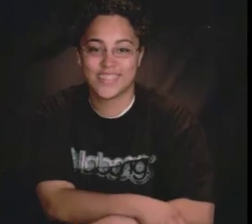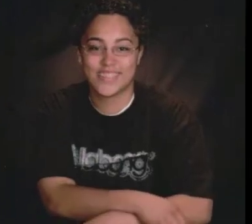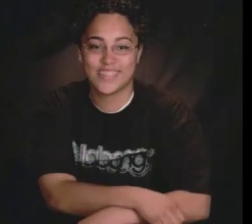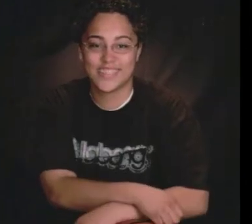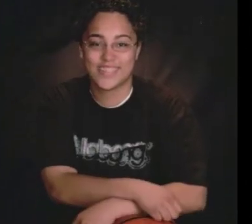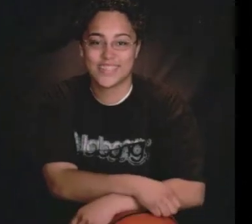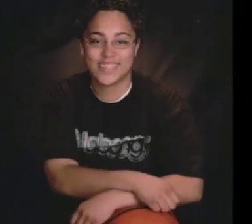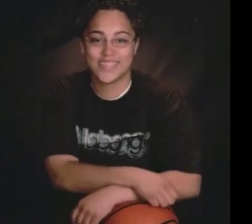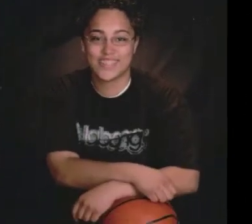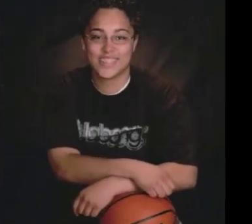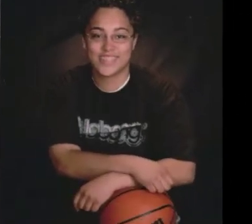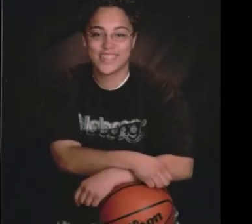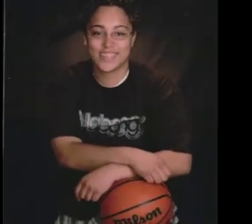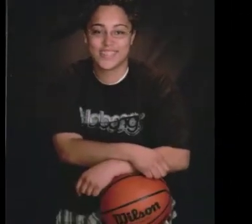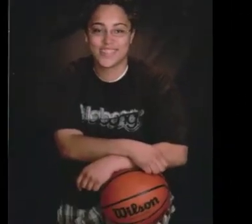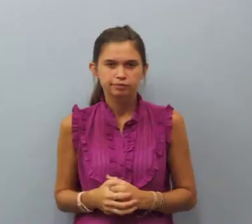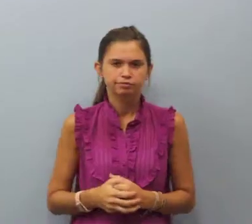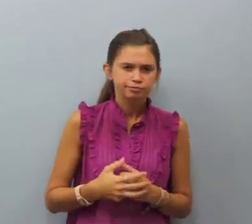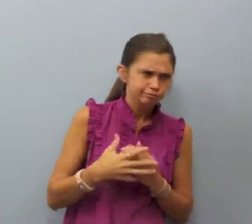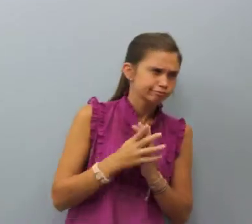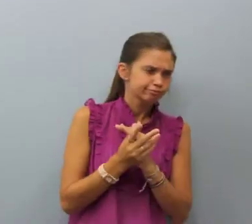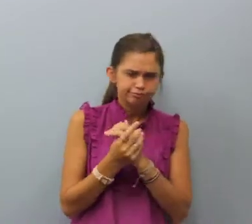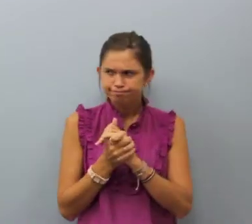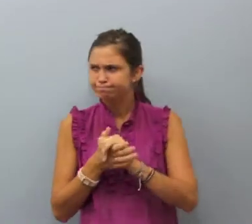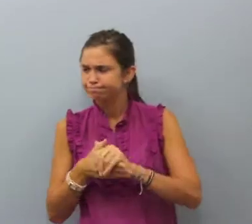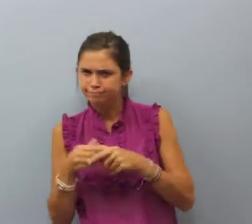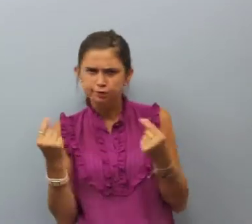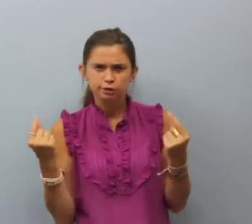graduated from the Framingham campus.